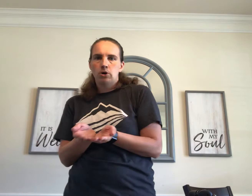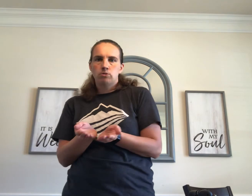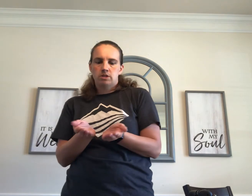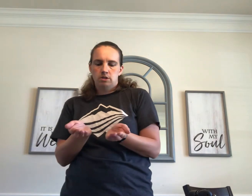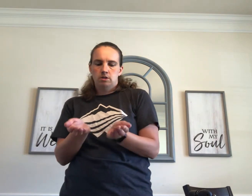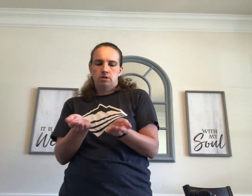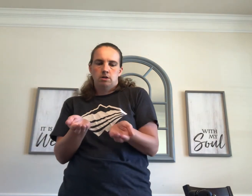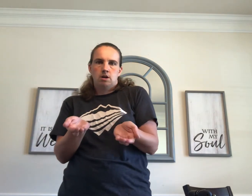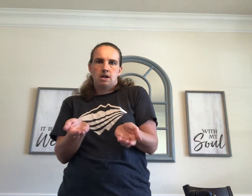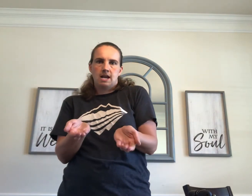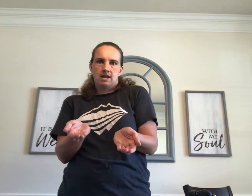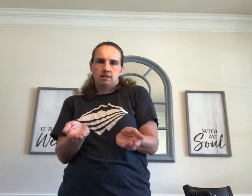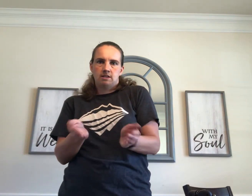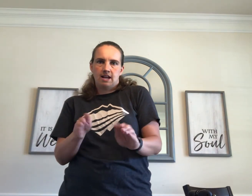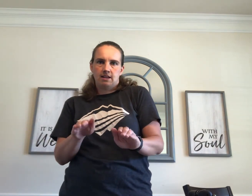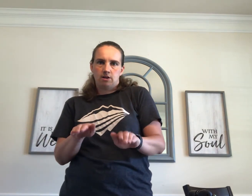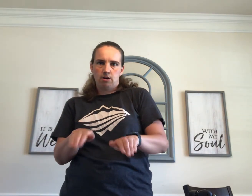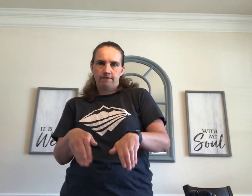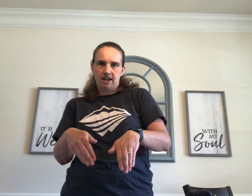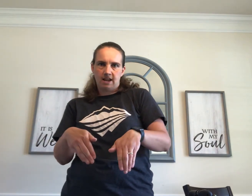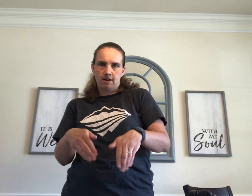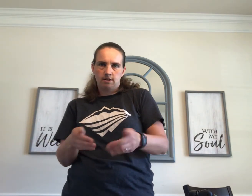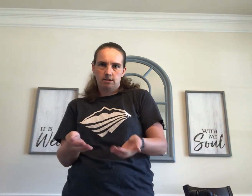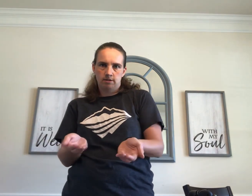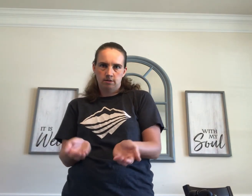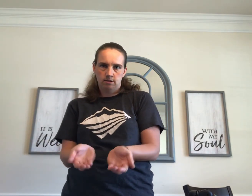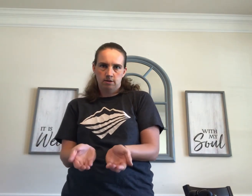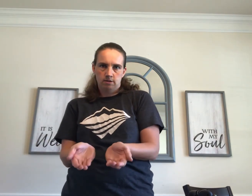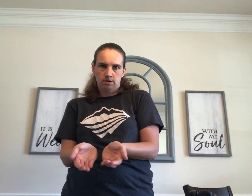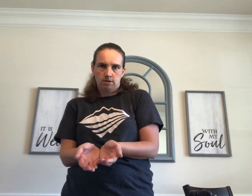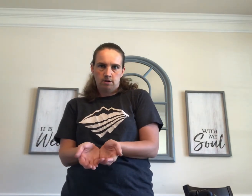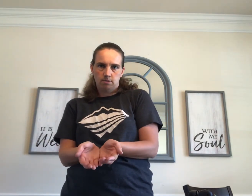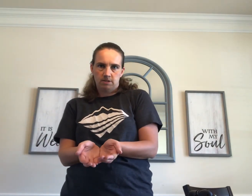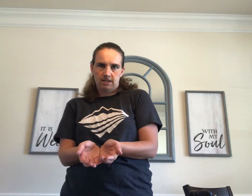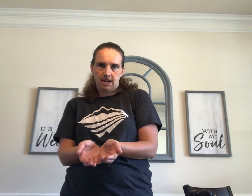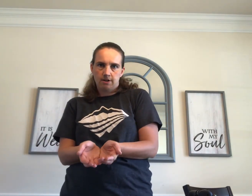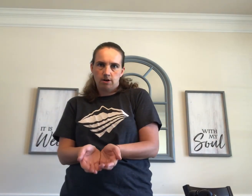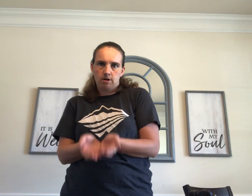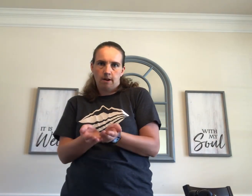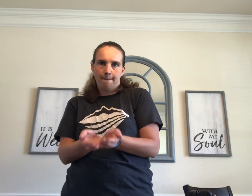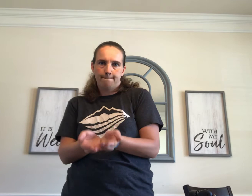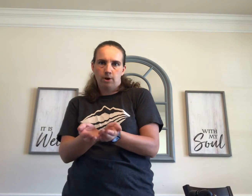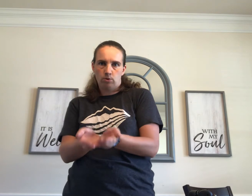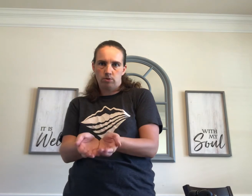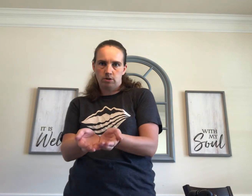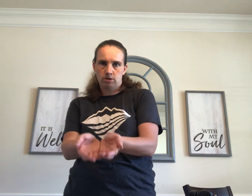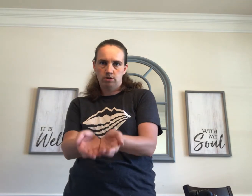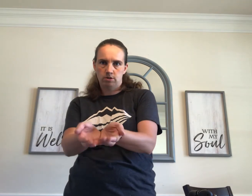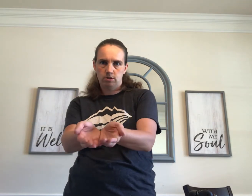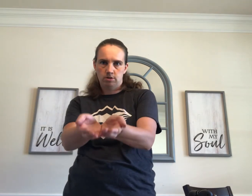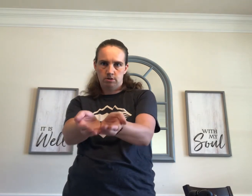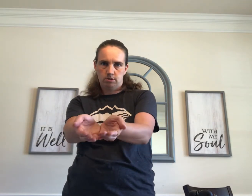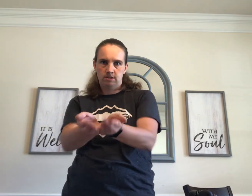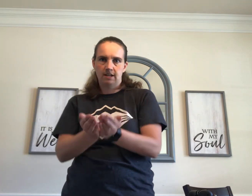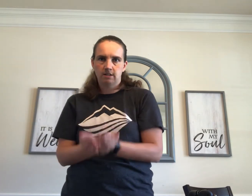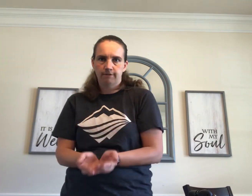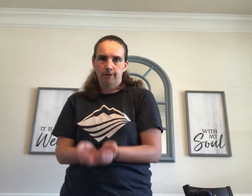Boat, again, slightly curved hand, comes together, boat. It's like it's floating